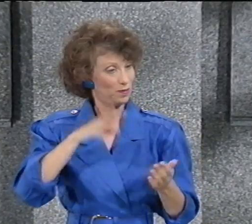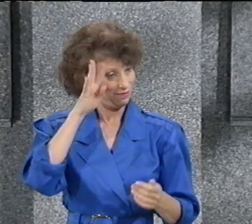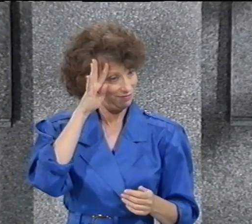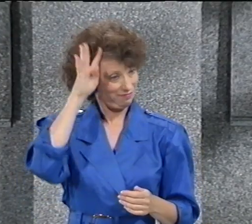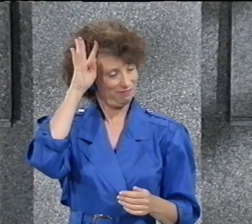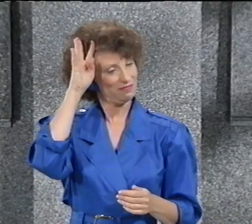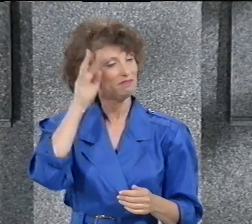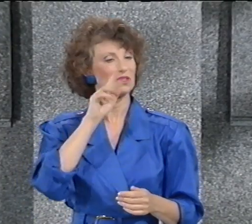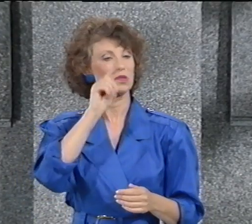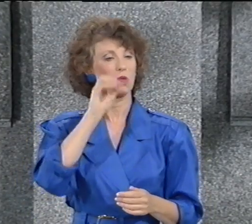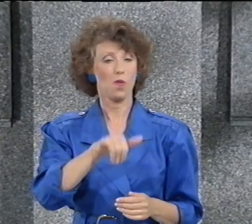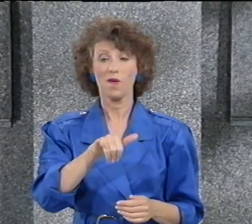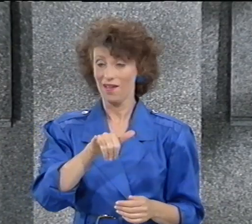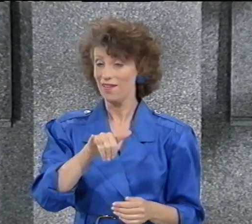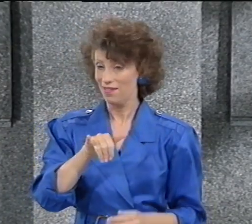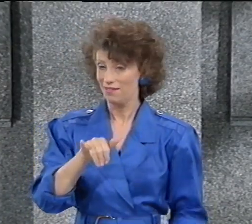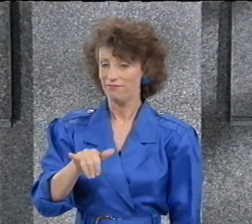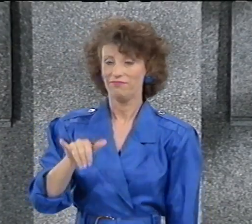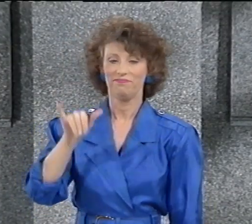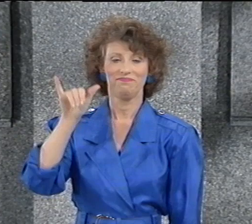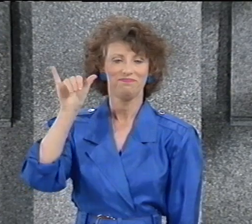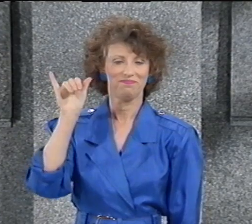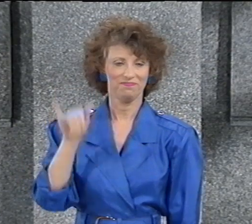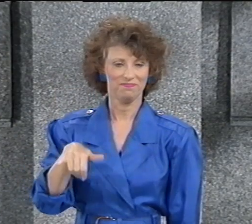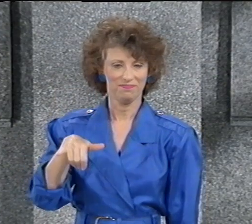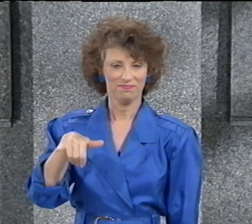Another student invented this one for a favorite toy.